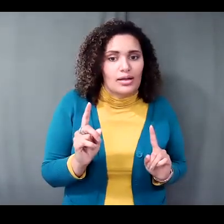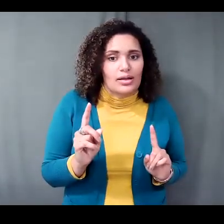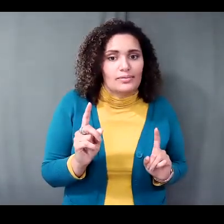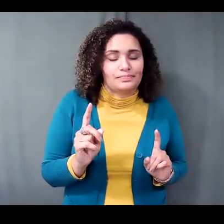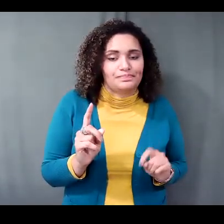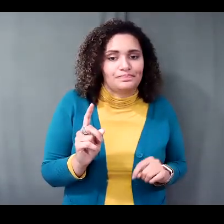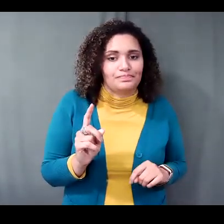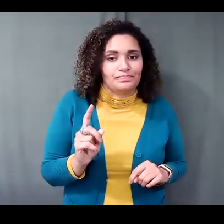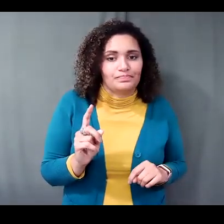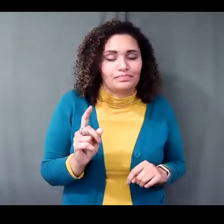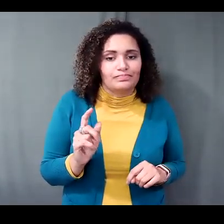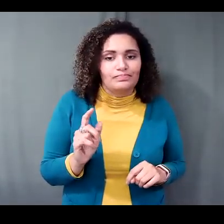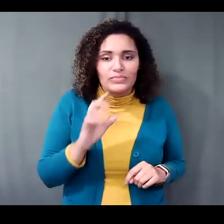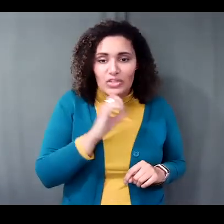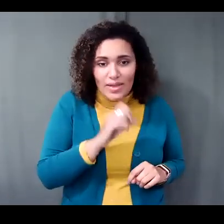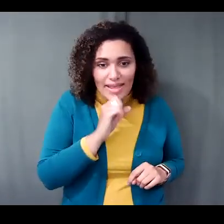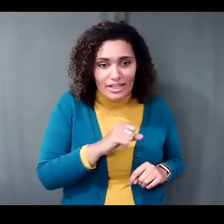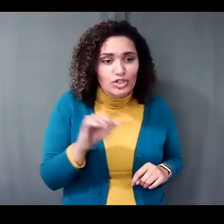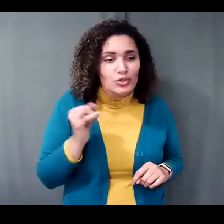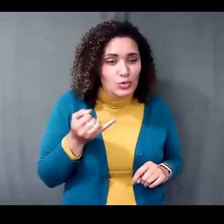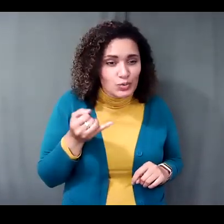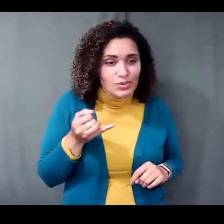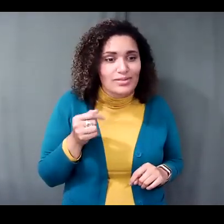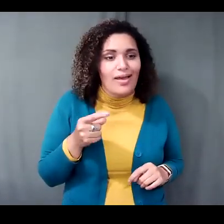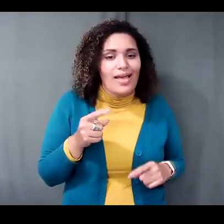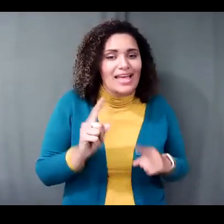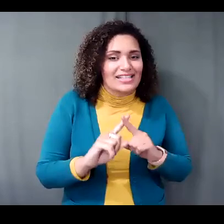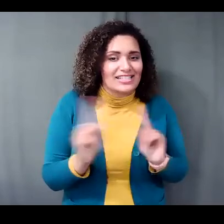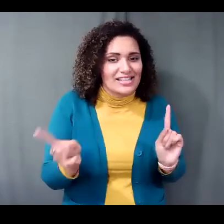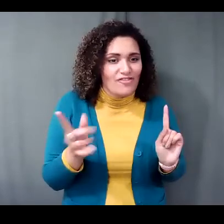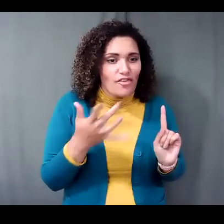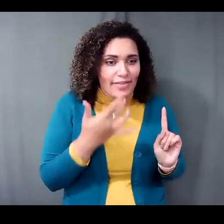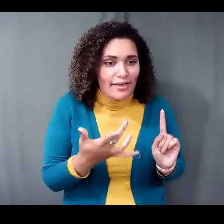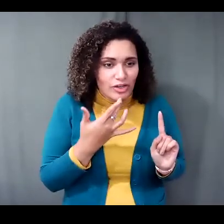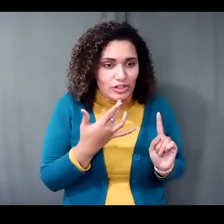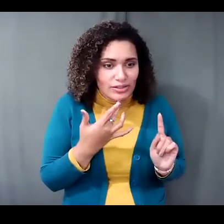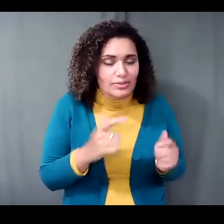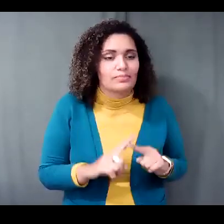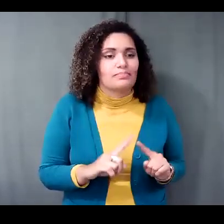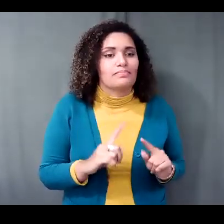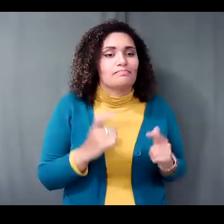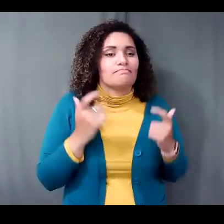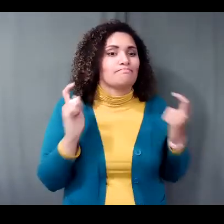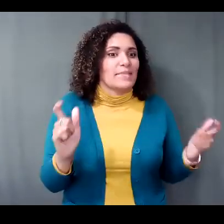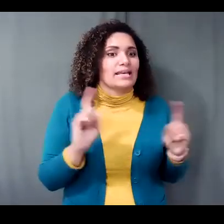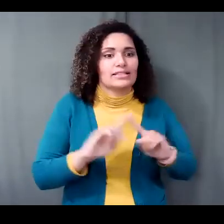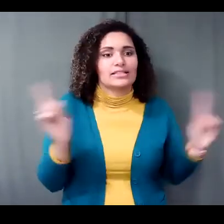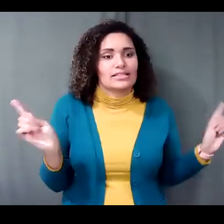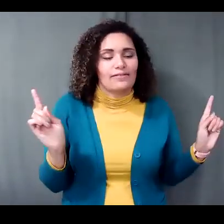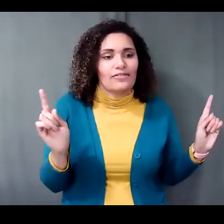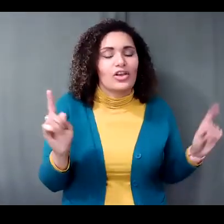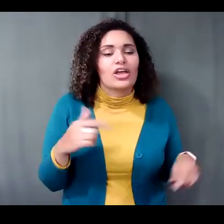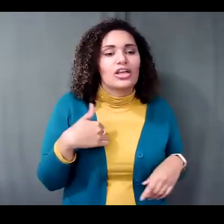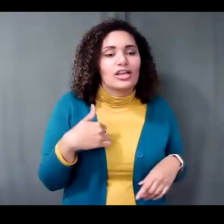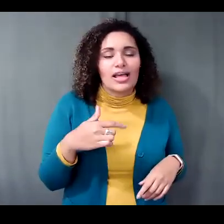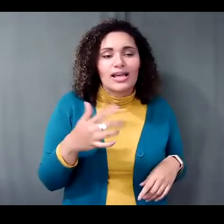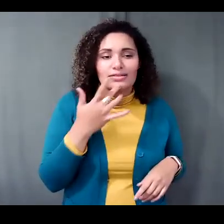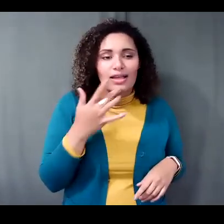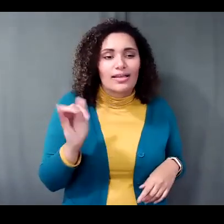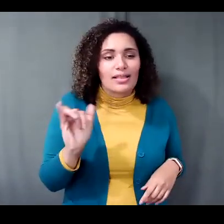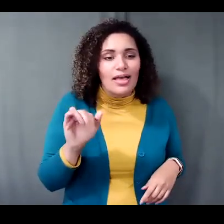that's actually, for some of you know, when the whole COVID thing started, that was what was in. That kind of alcohol was in